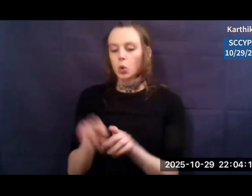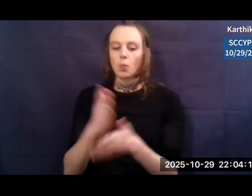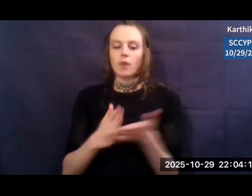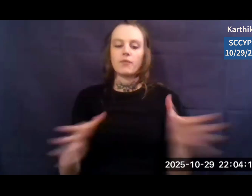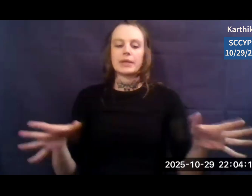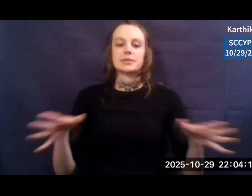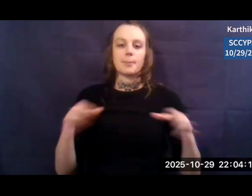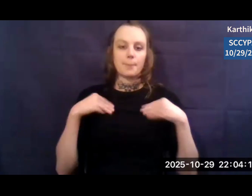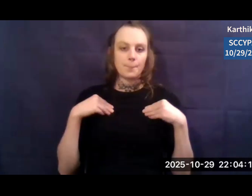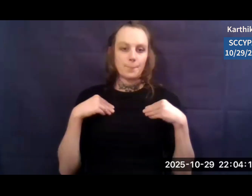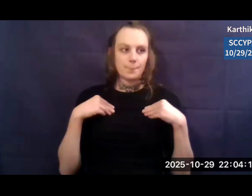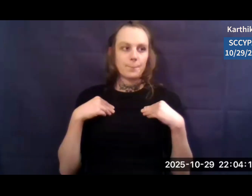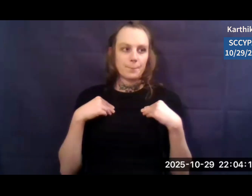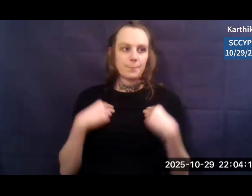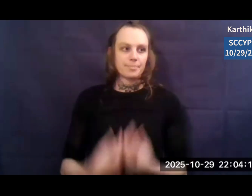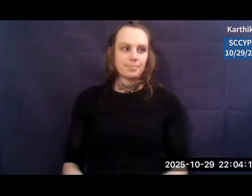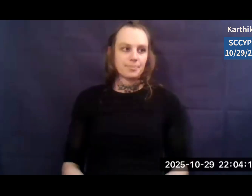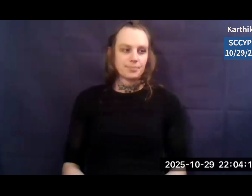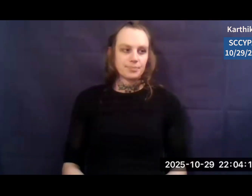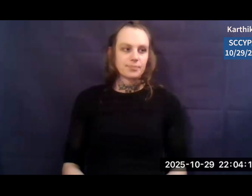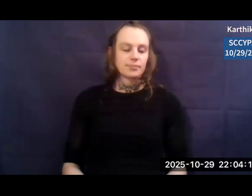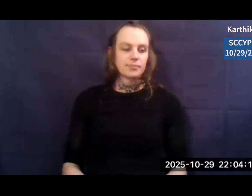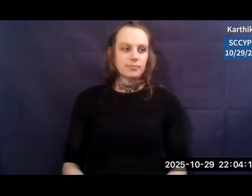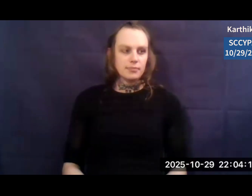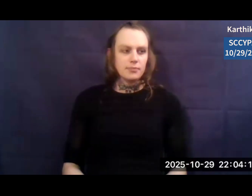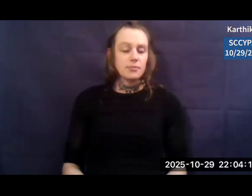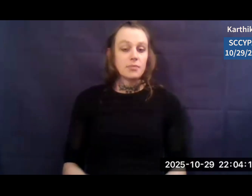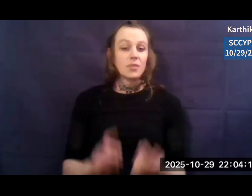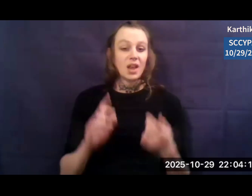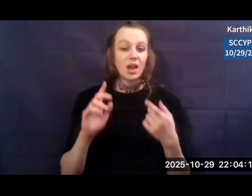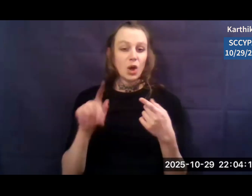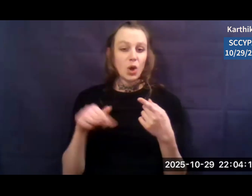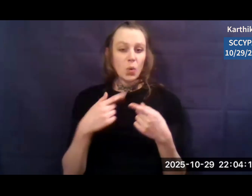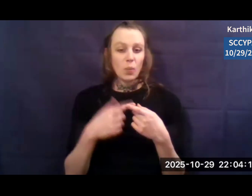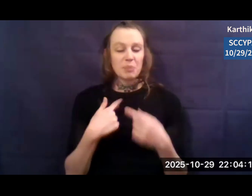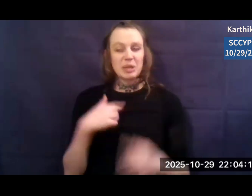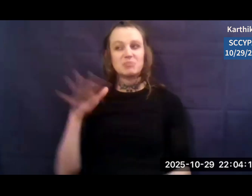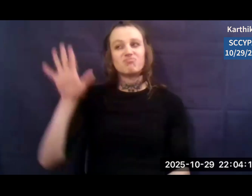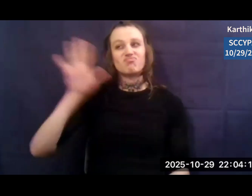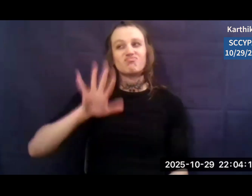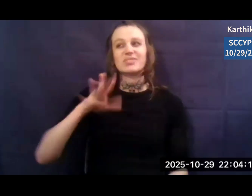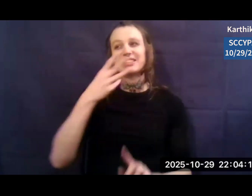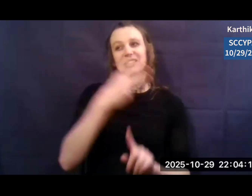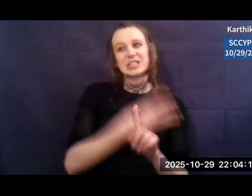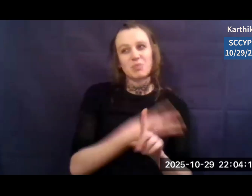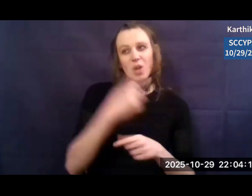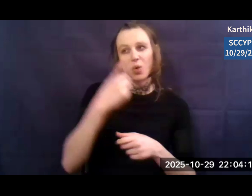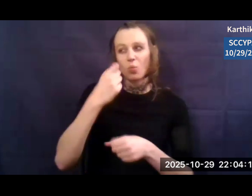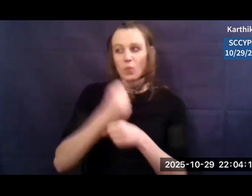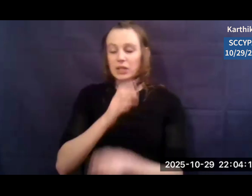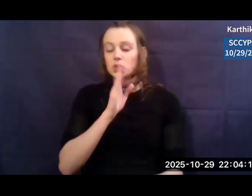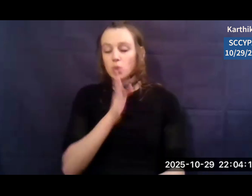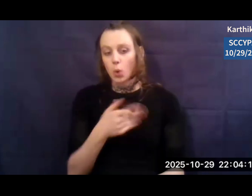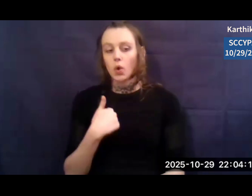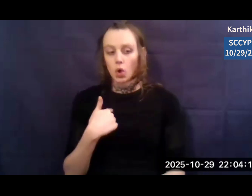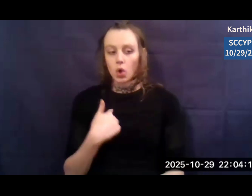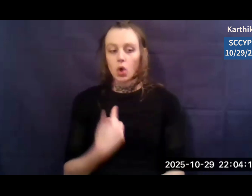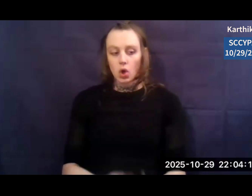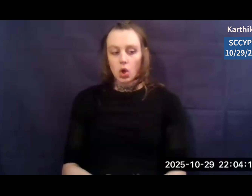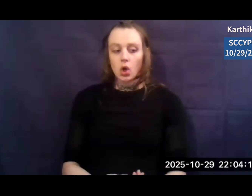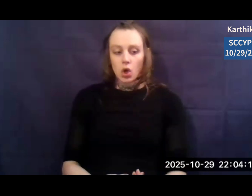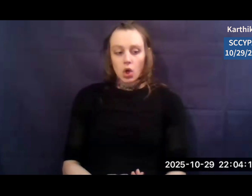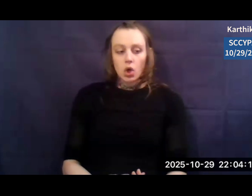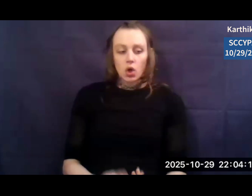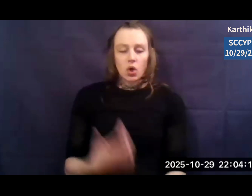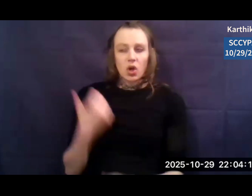um, like especially like when I was like around like 6 months to a year sober, I remember it was kind of freeing to be like, oh